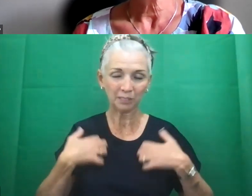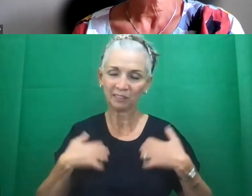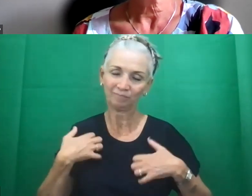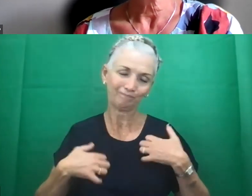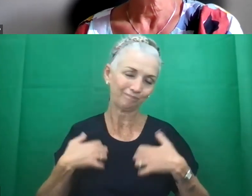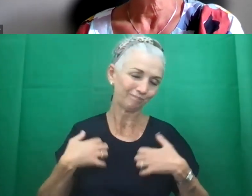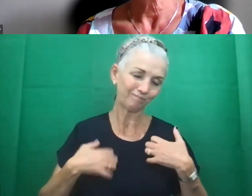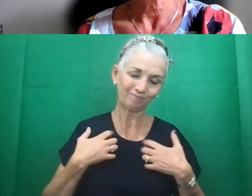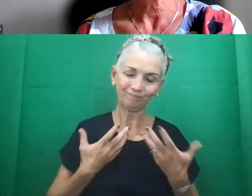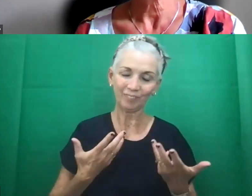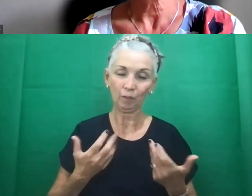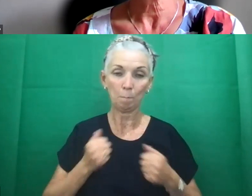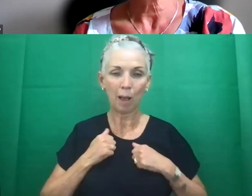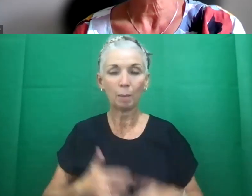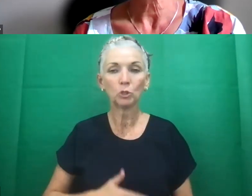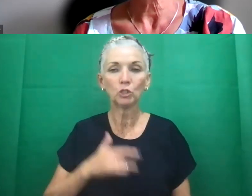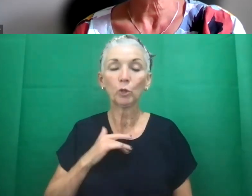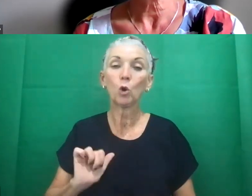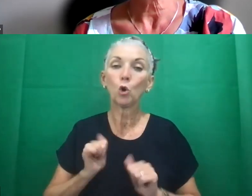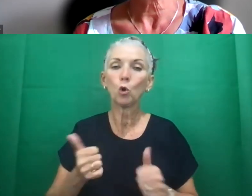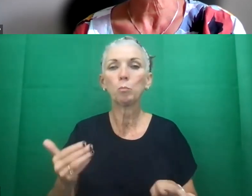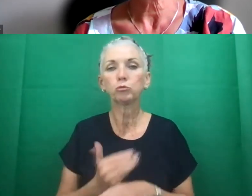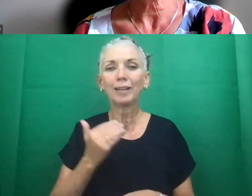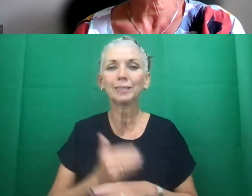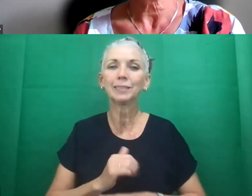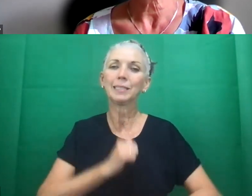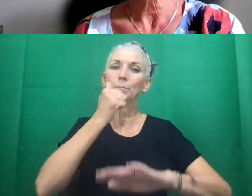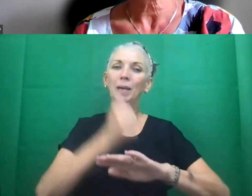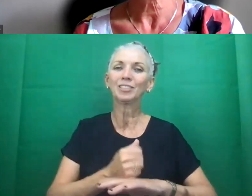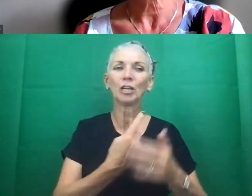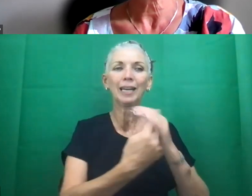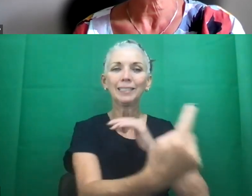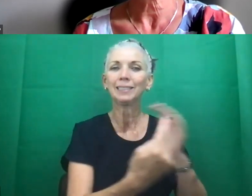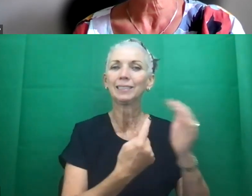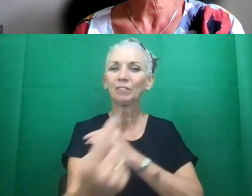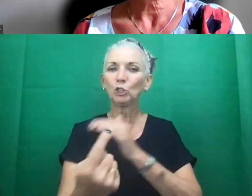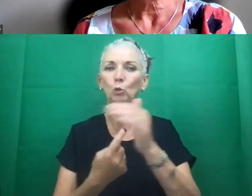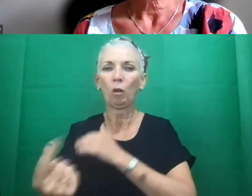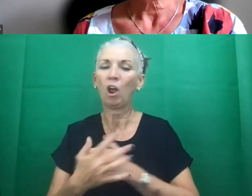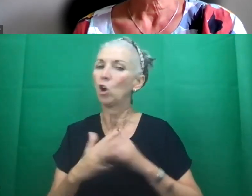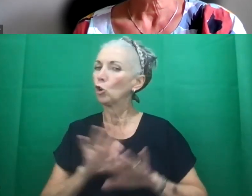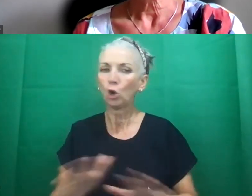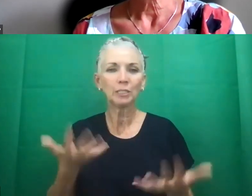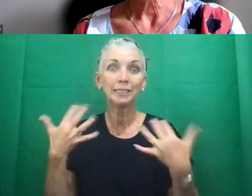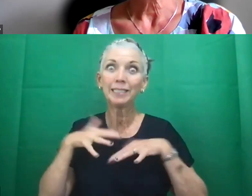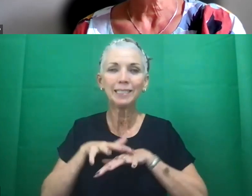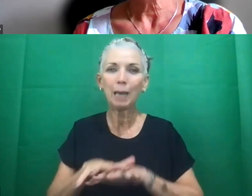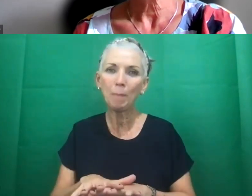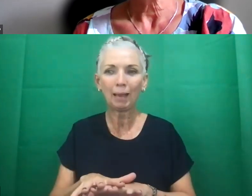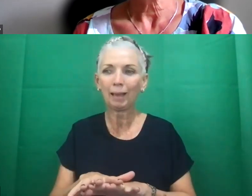good practice, it's based on individuals, it's not based on the systemic change that we